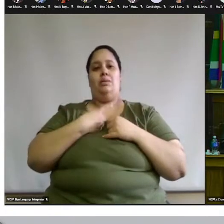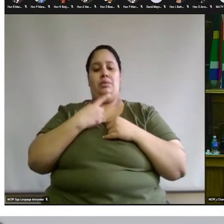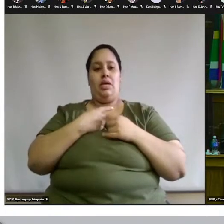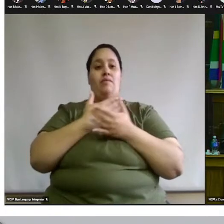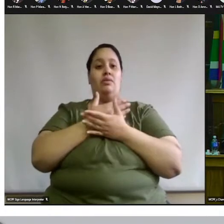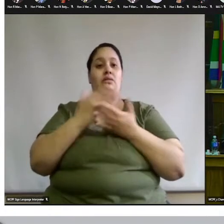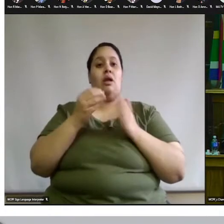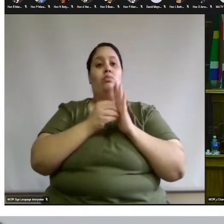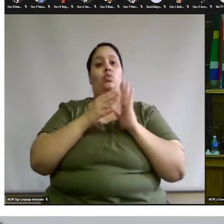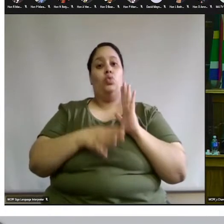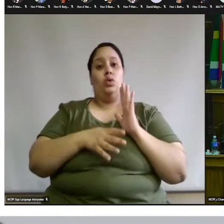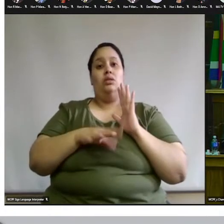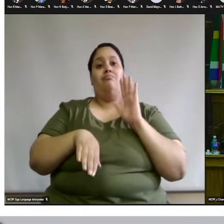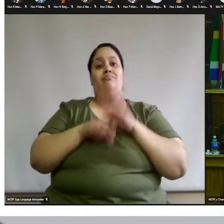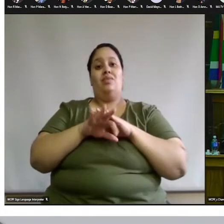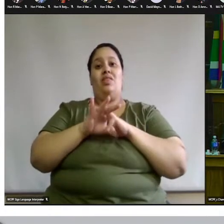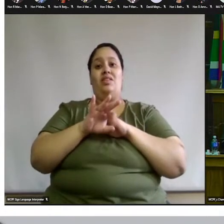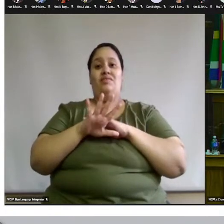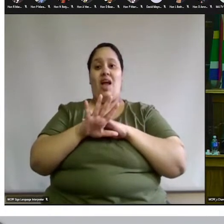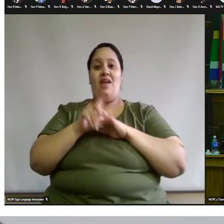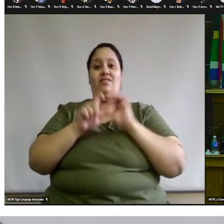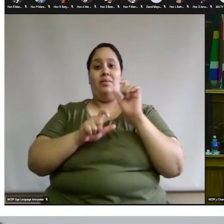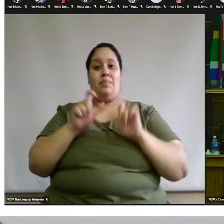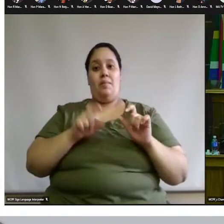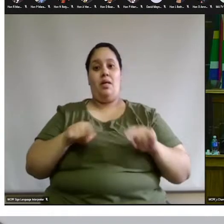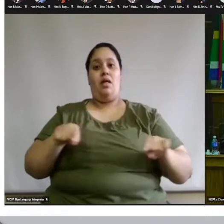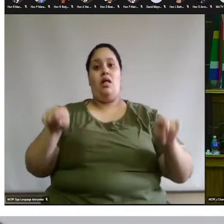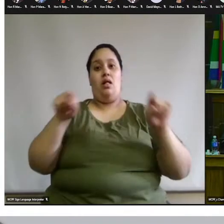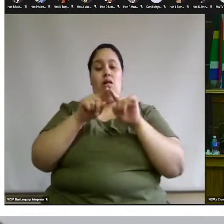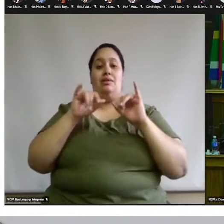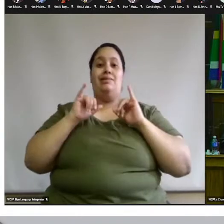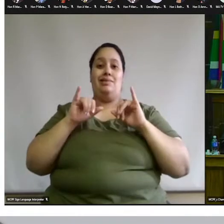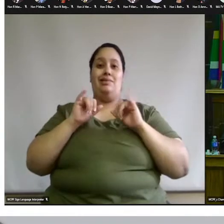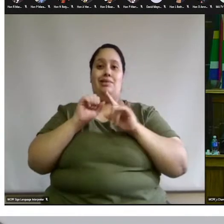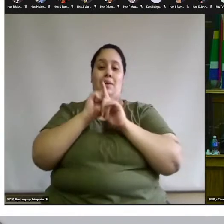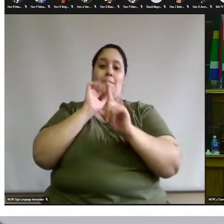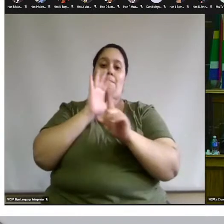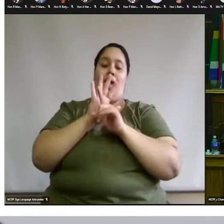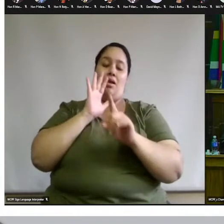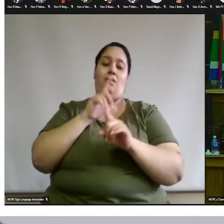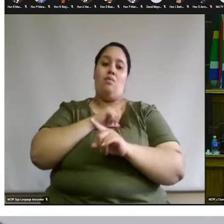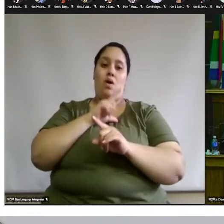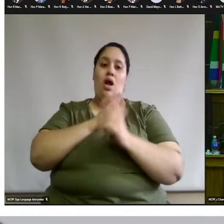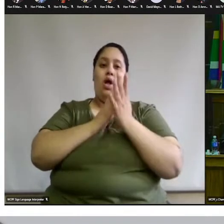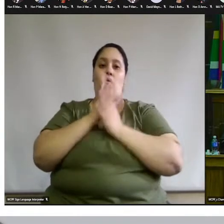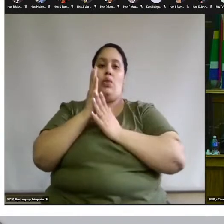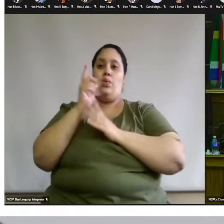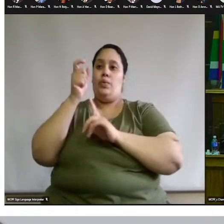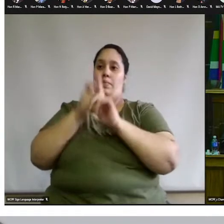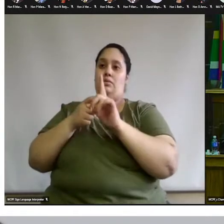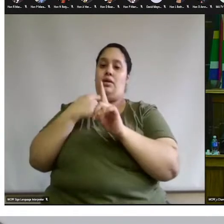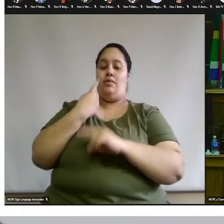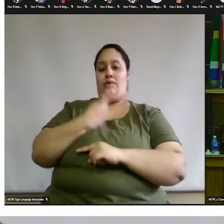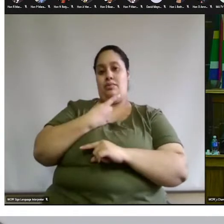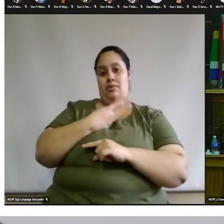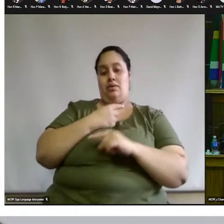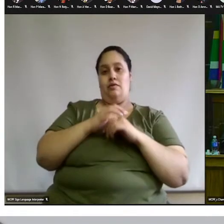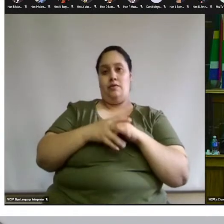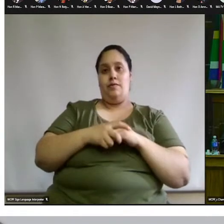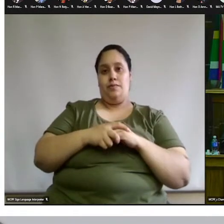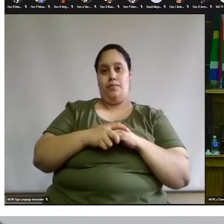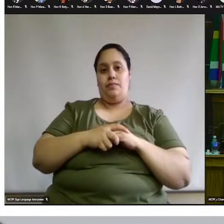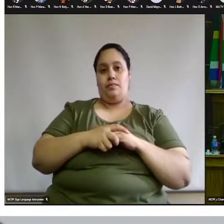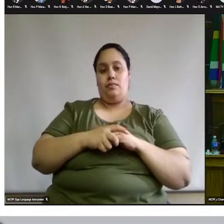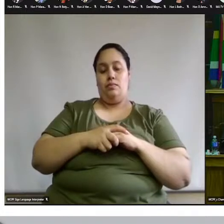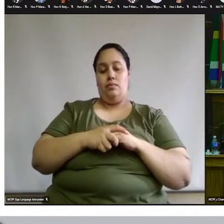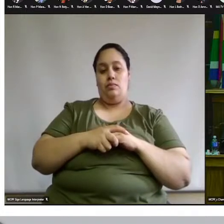many as 35 people are seriously affected by each suicide," close quote.